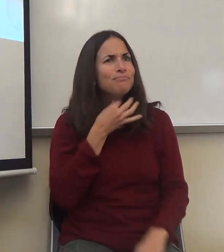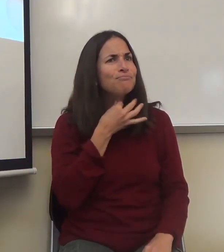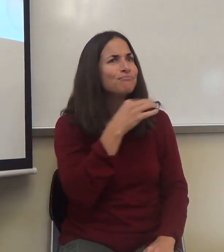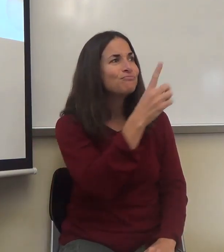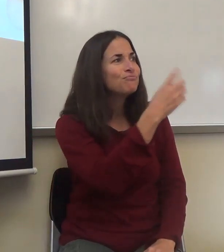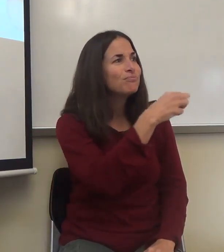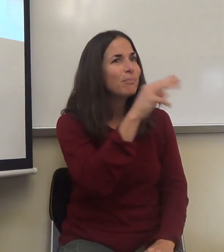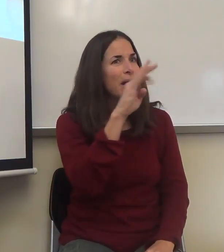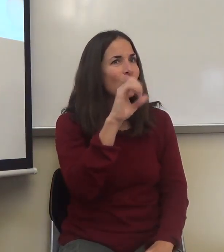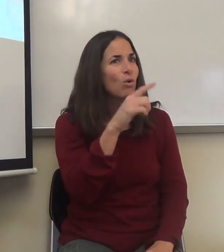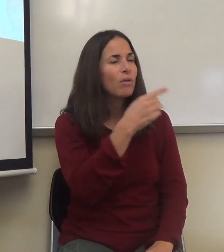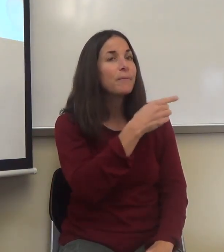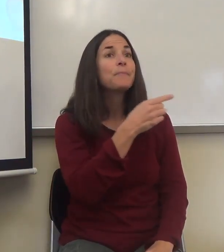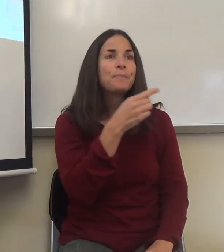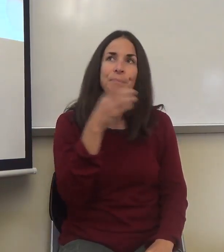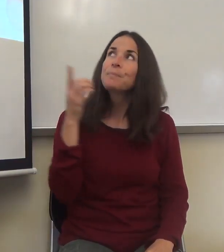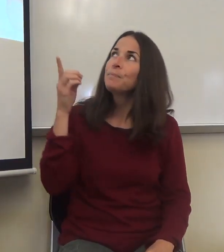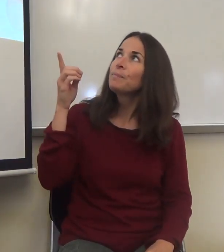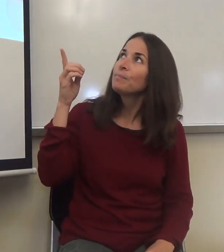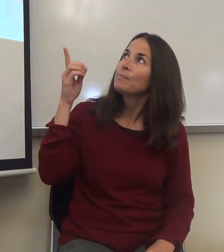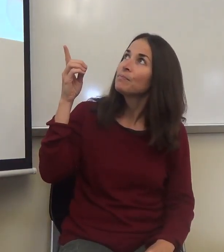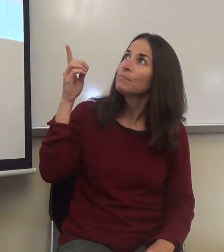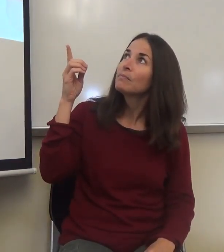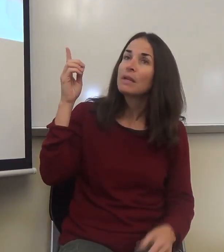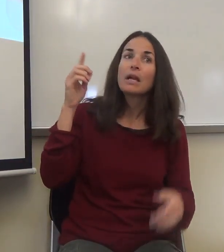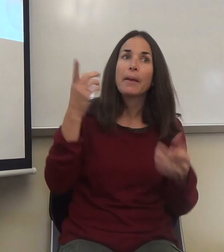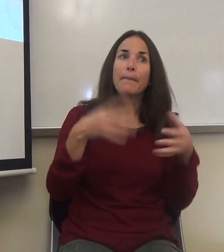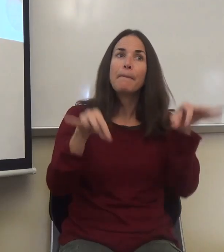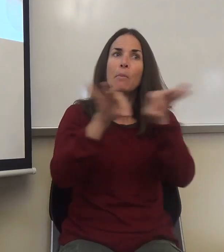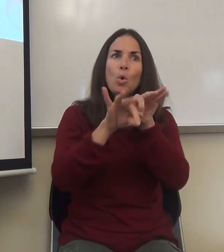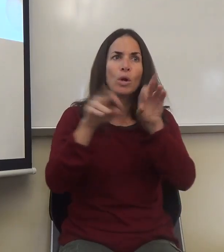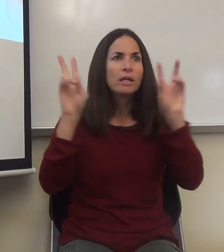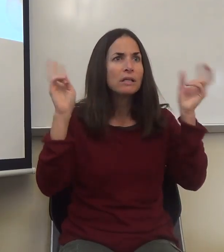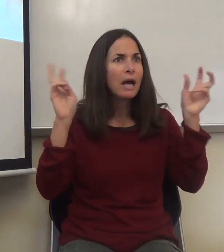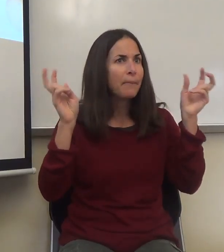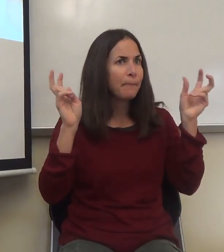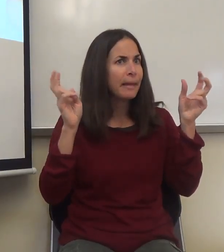black women, they were white women. But they wouldn't let them in because they were women. Yeah.